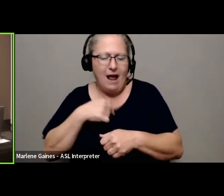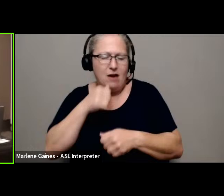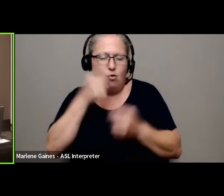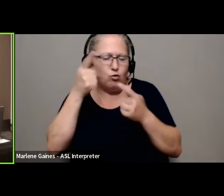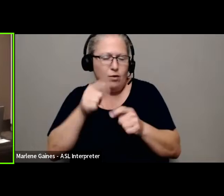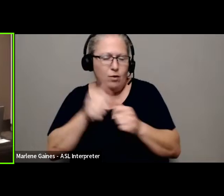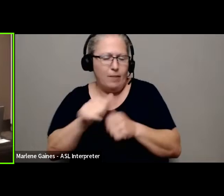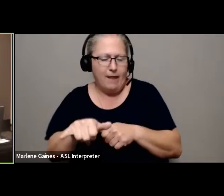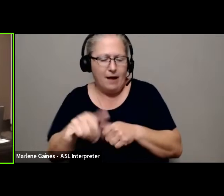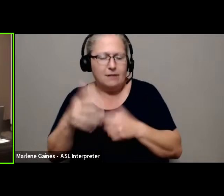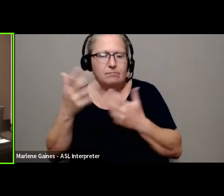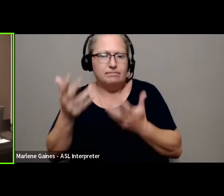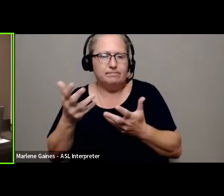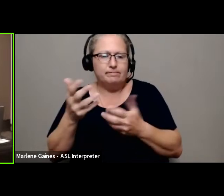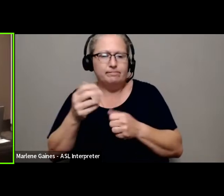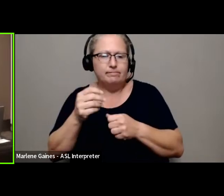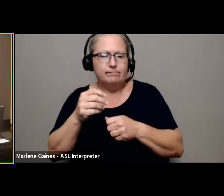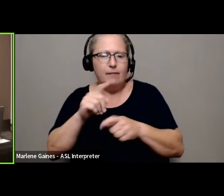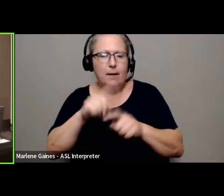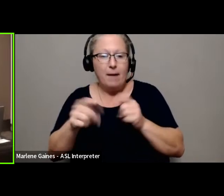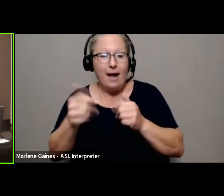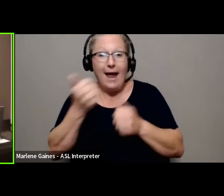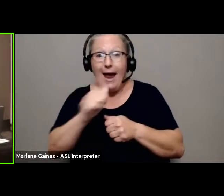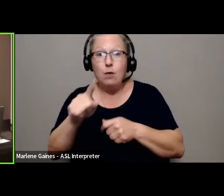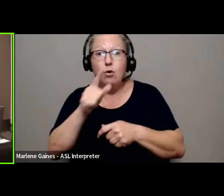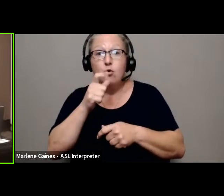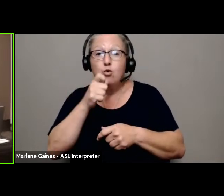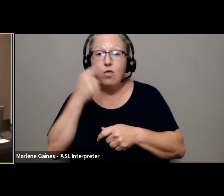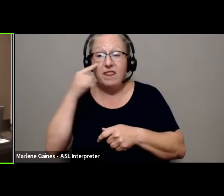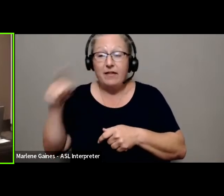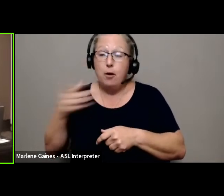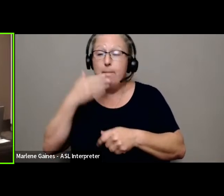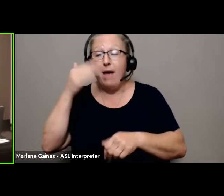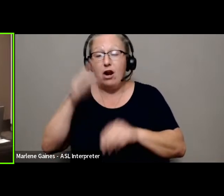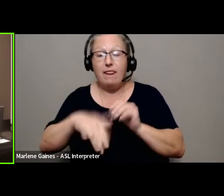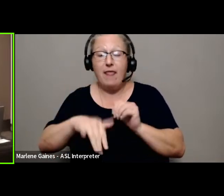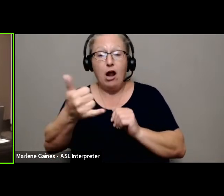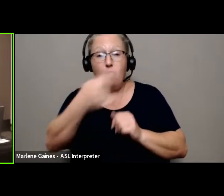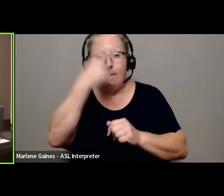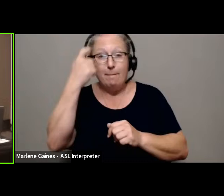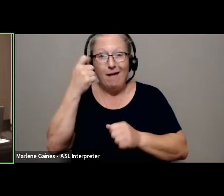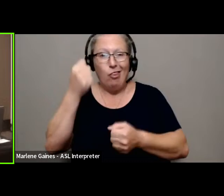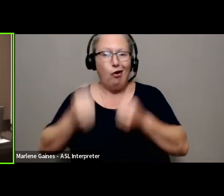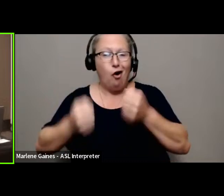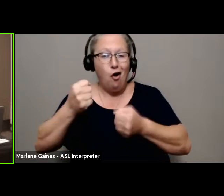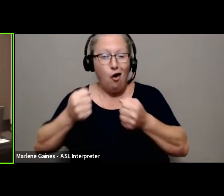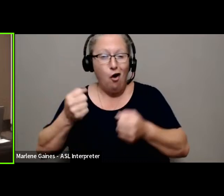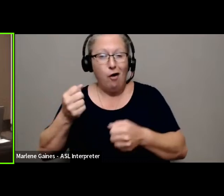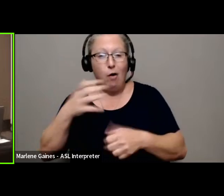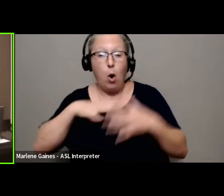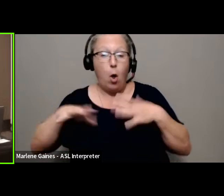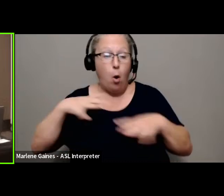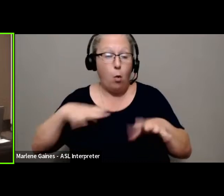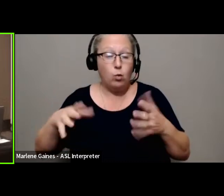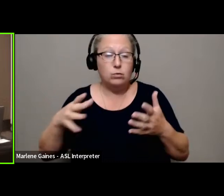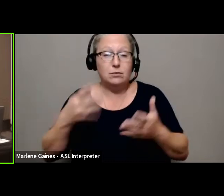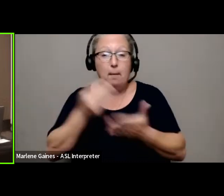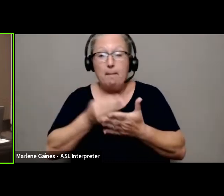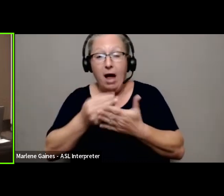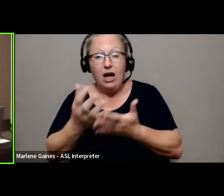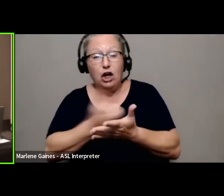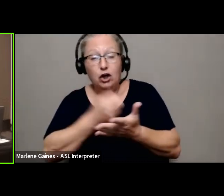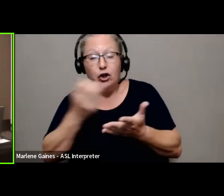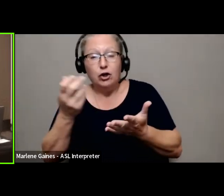that. With anybody who says that they're better than somebody else because of the car they drive, clothes they wear, the money they